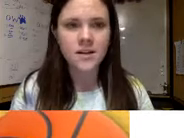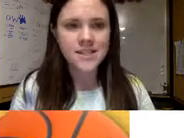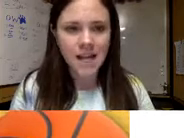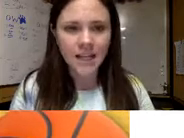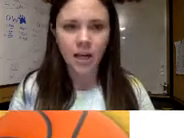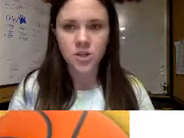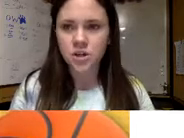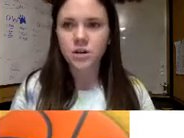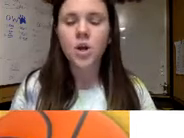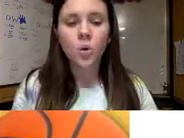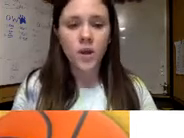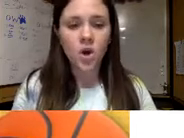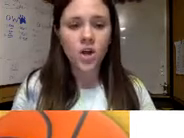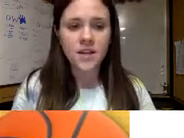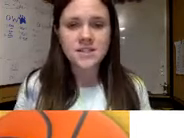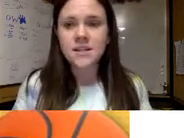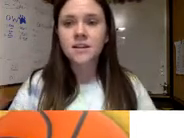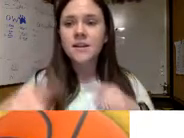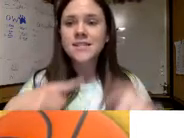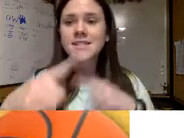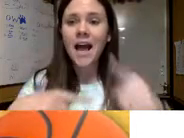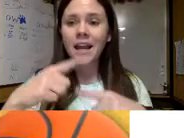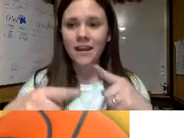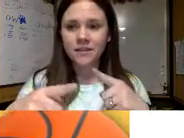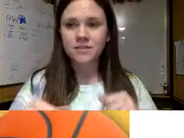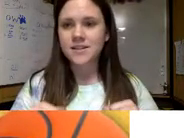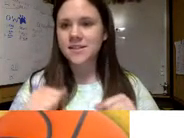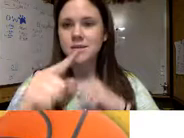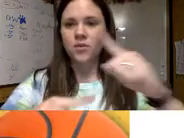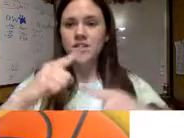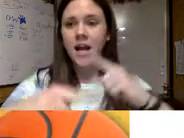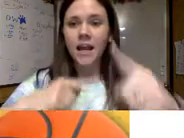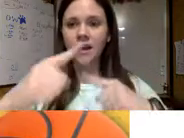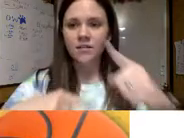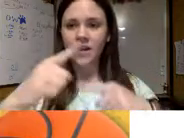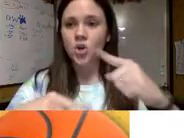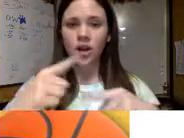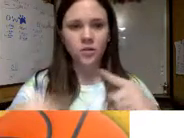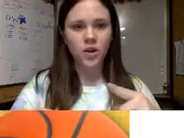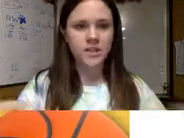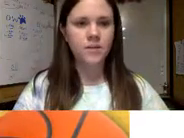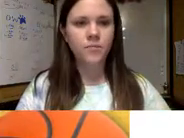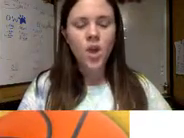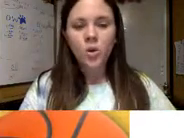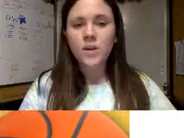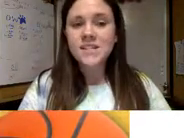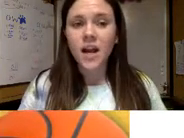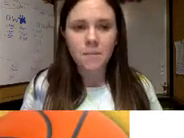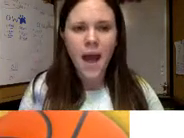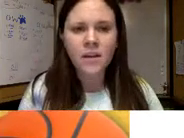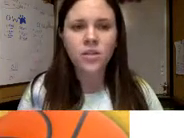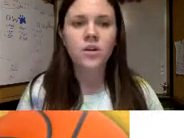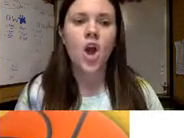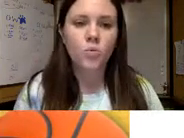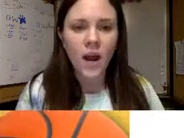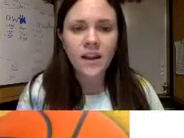American Sign Language. We call this signing. This is the symbol for signing, right? Talking with your hands. We study